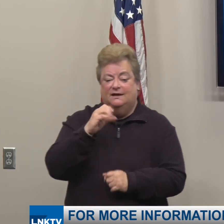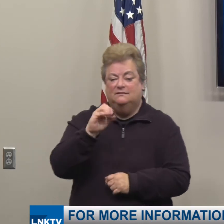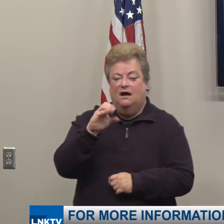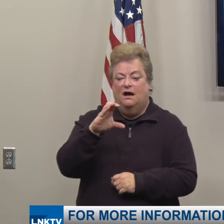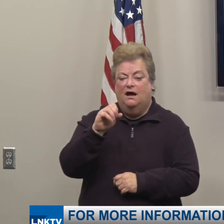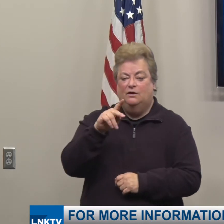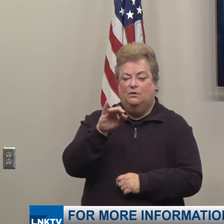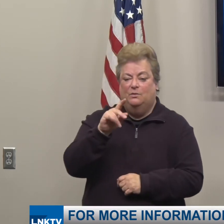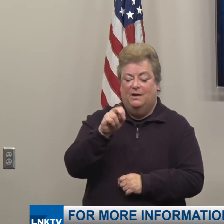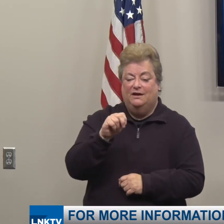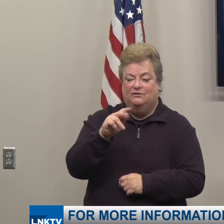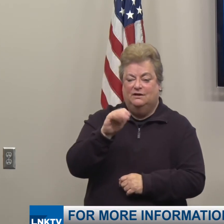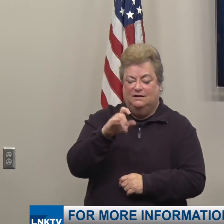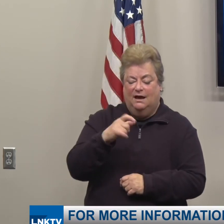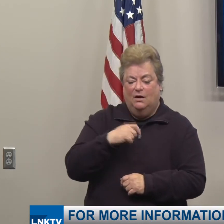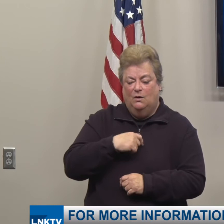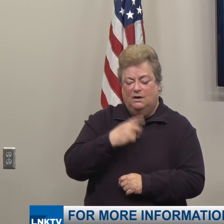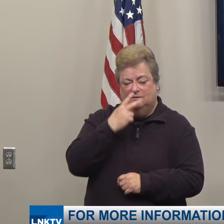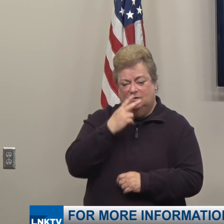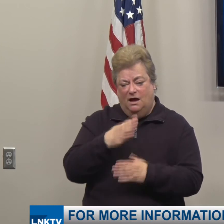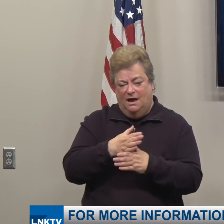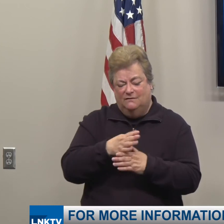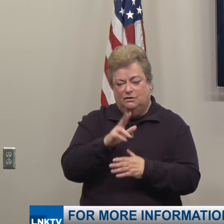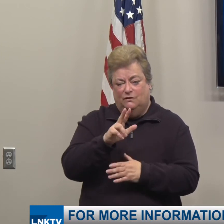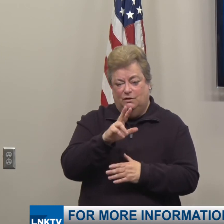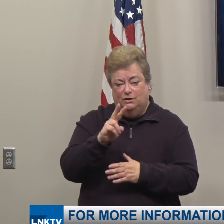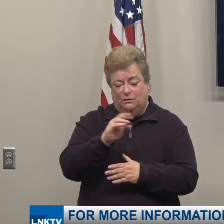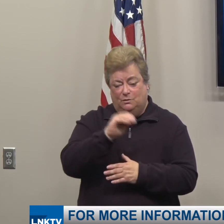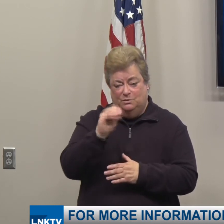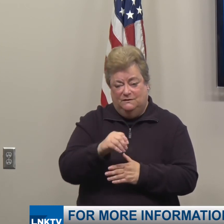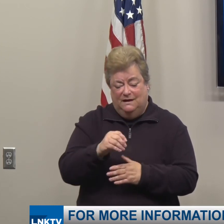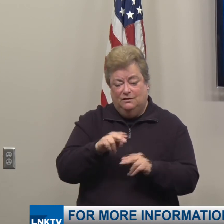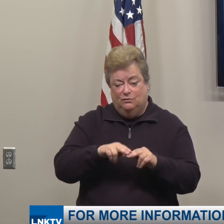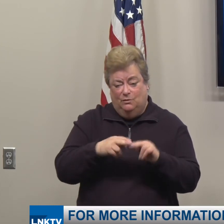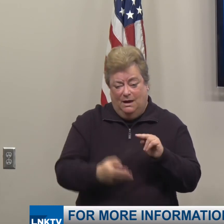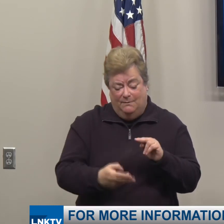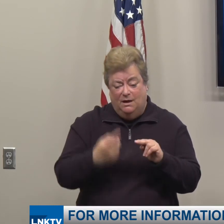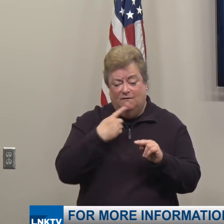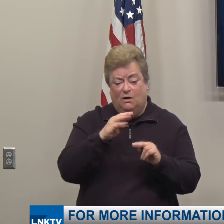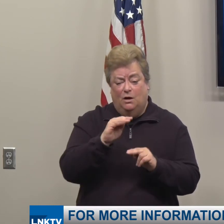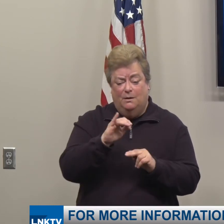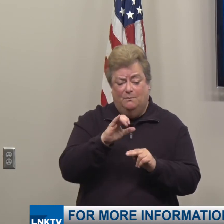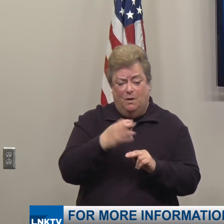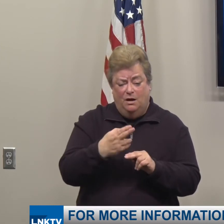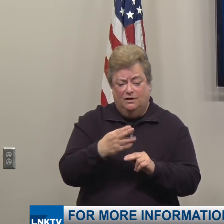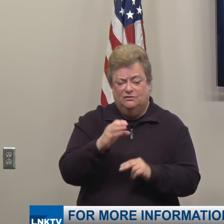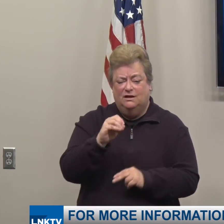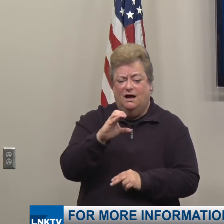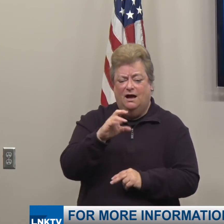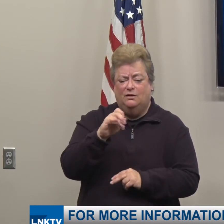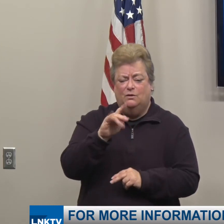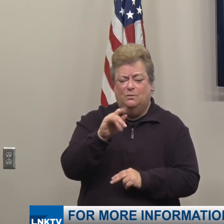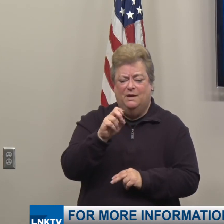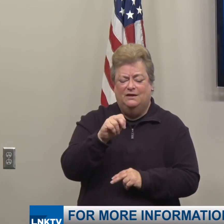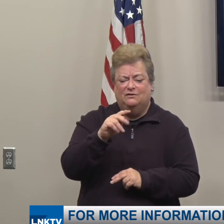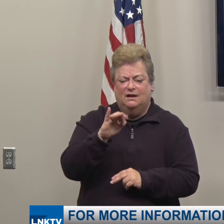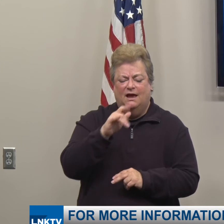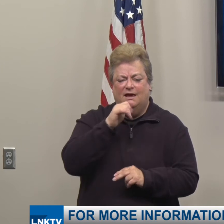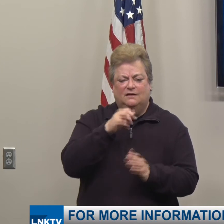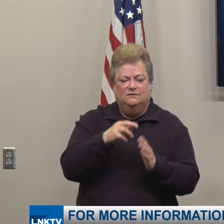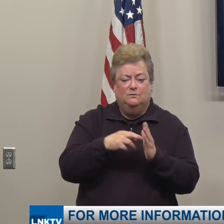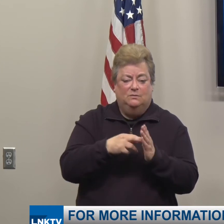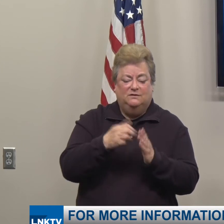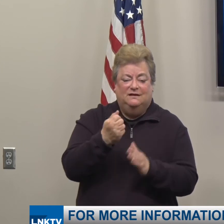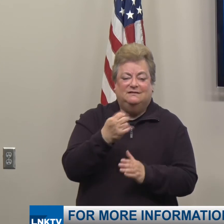tax. We saw an average of a 32% drop in occupation tax revenue for March, and occupation tax represents 17%